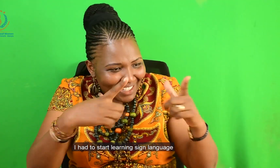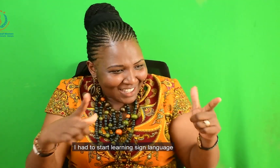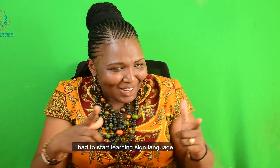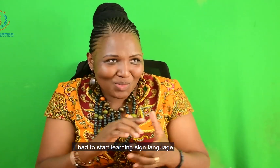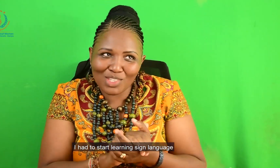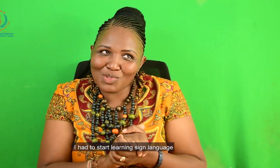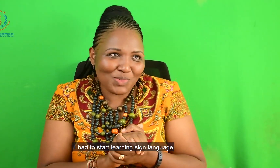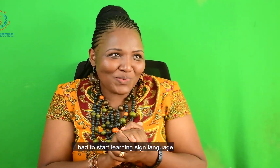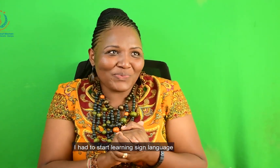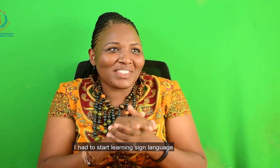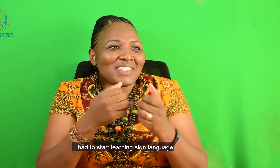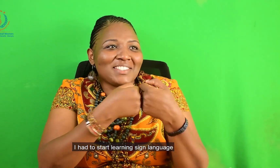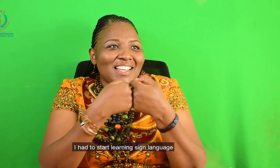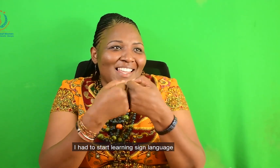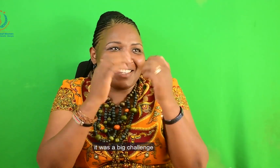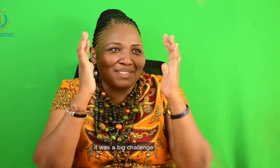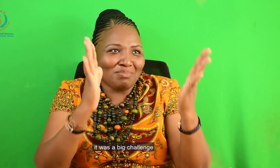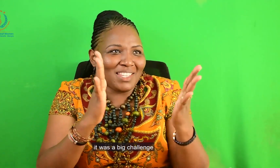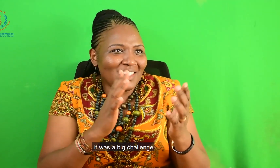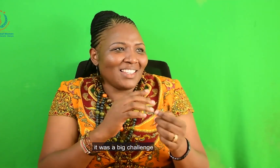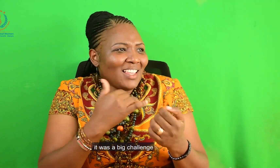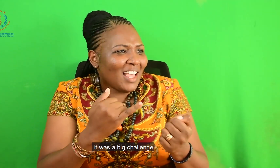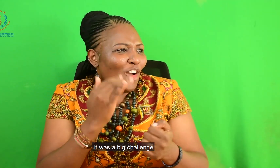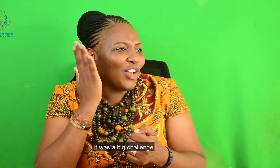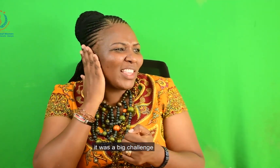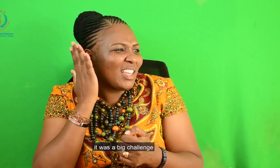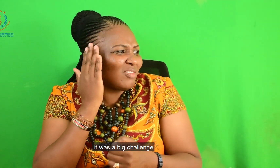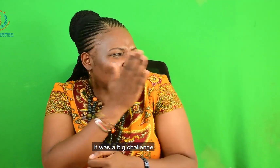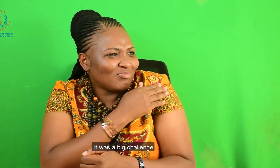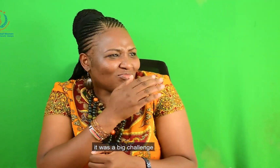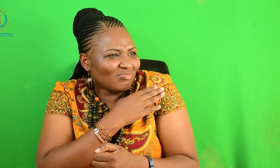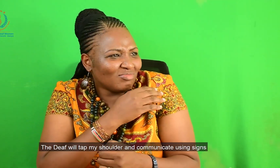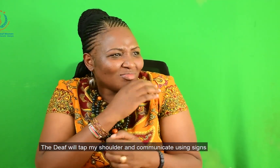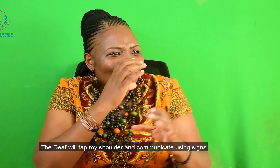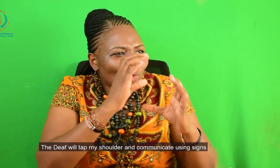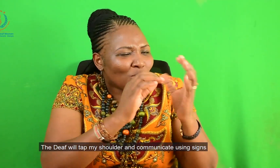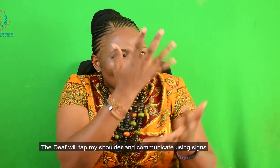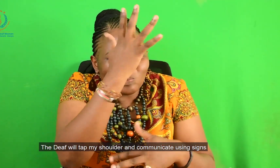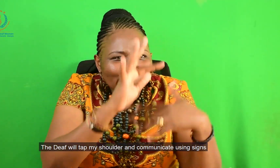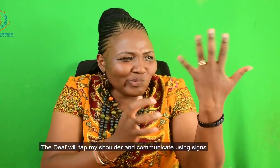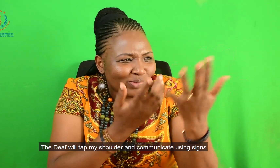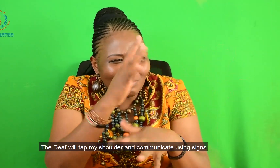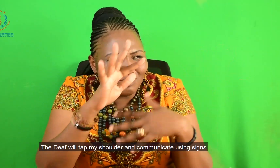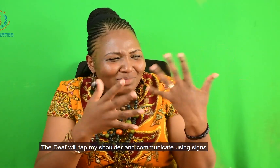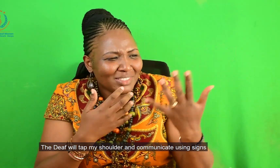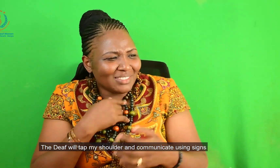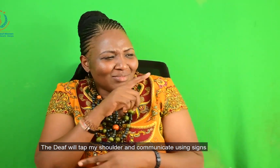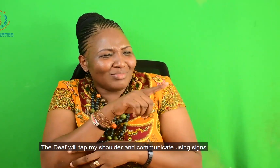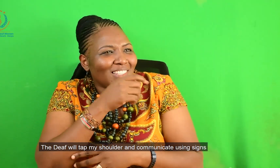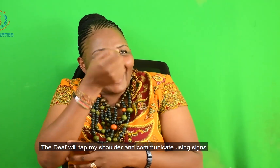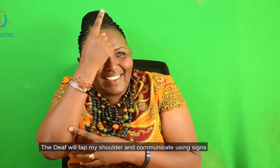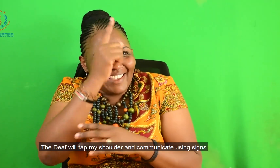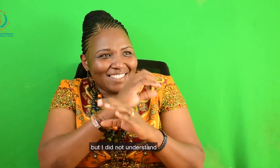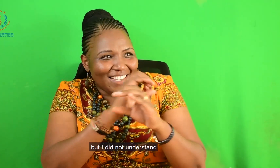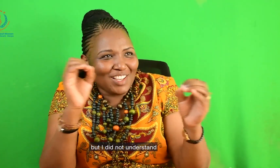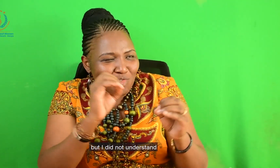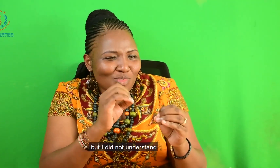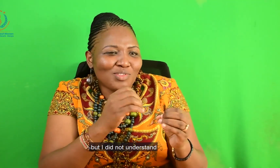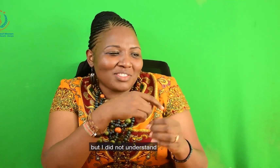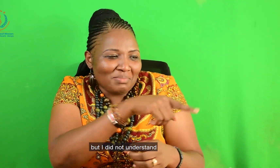learning sign language. It was a big challenge. The deaf would tap my shoulder and communicating using signs, but I did not